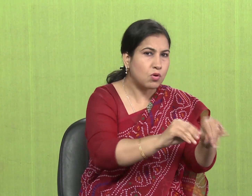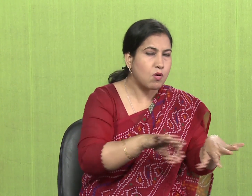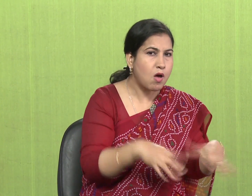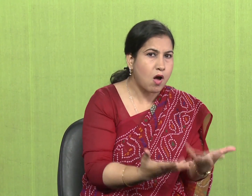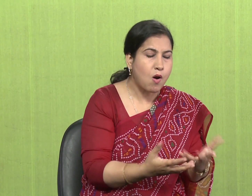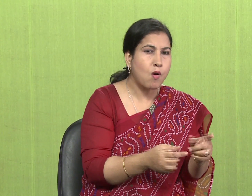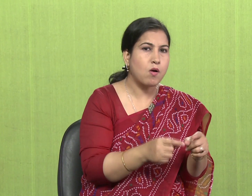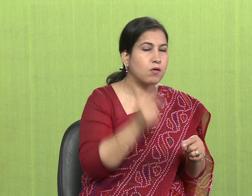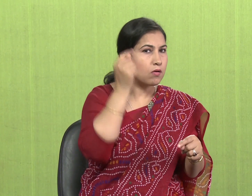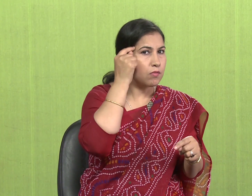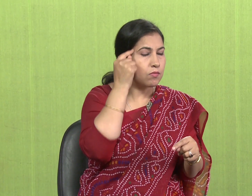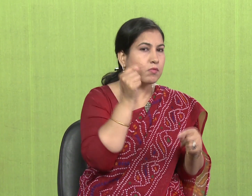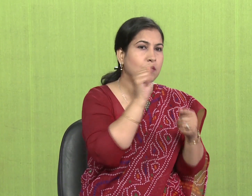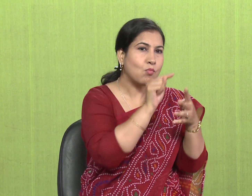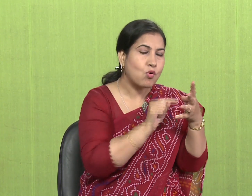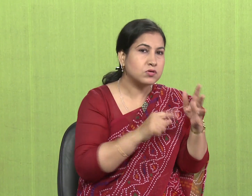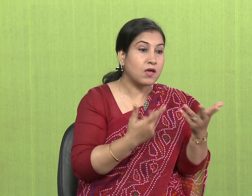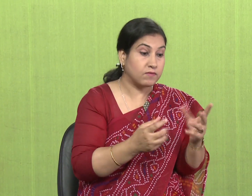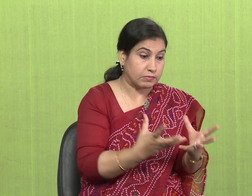soil conservation,